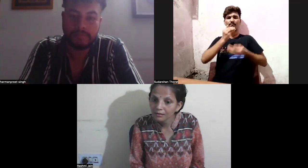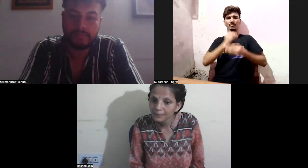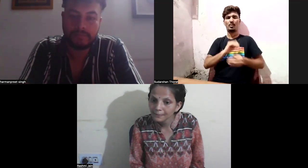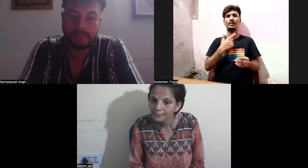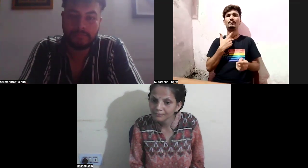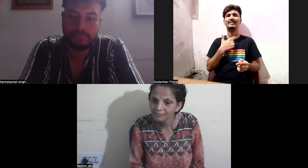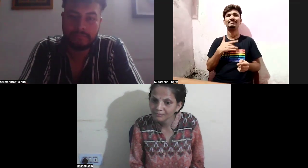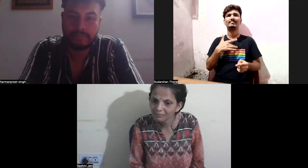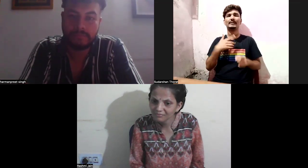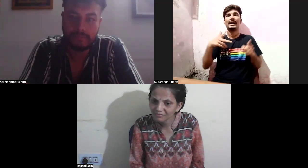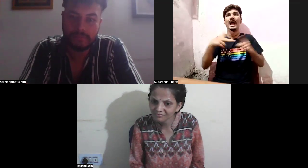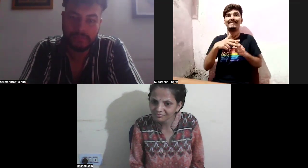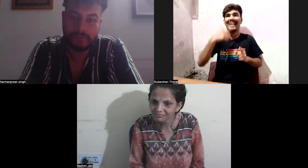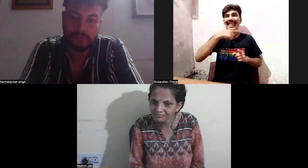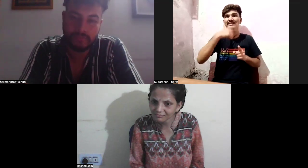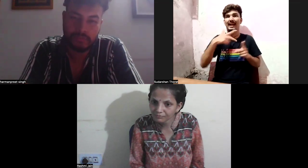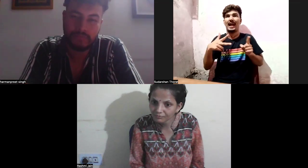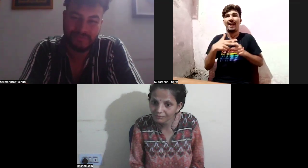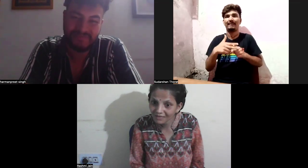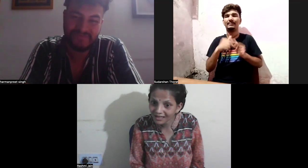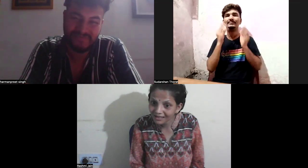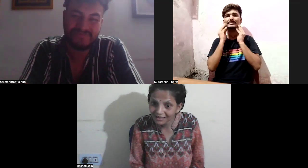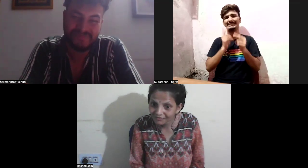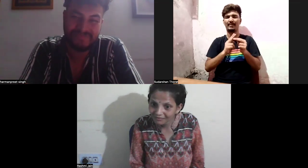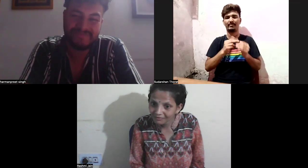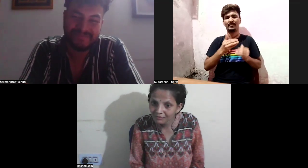It's their own identity.